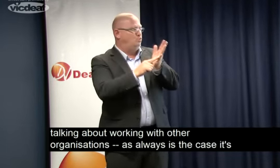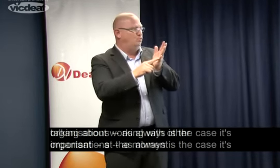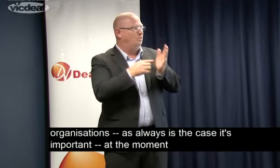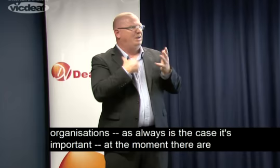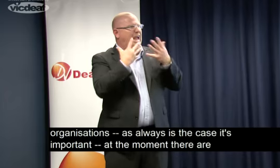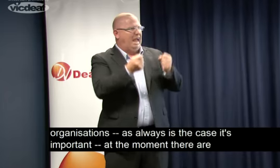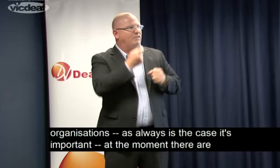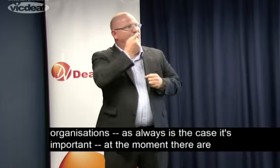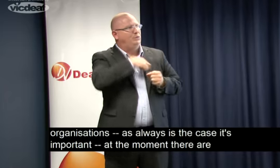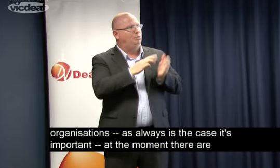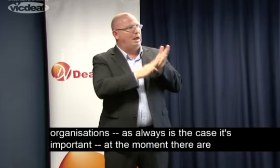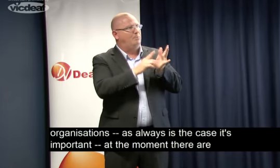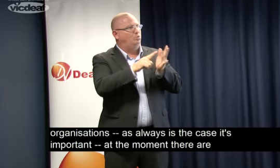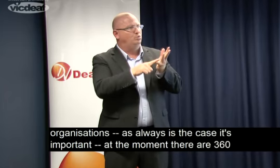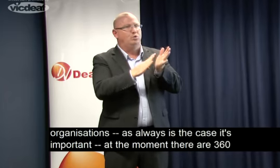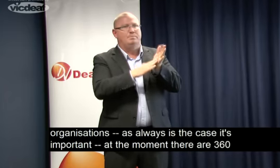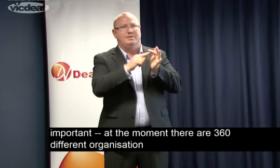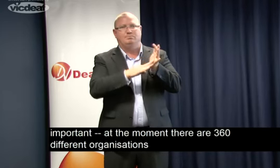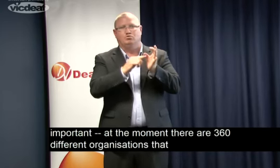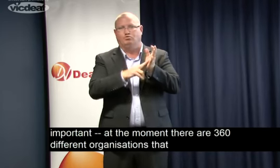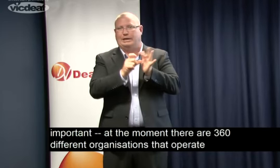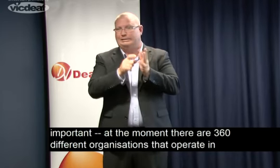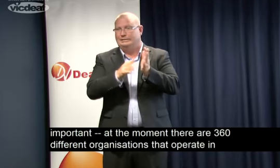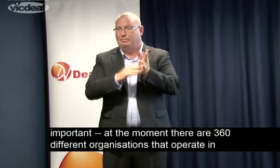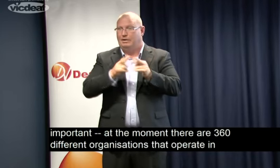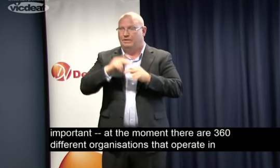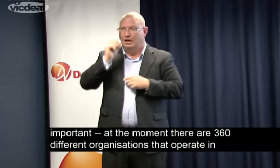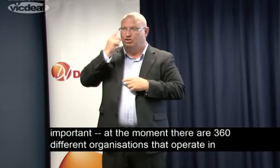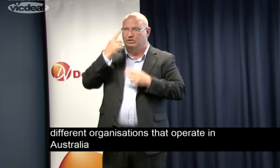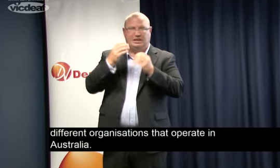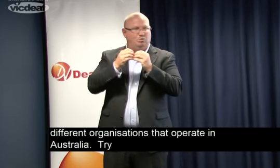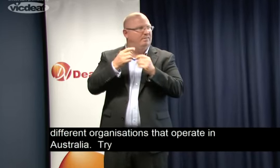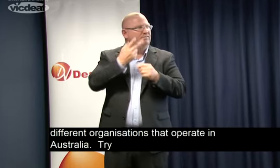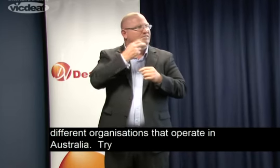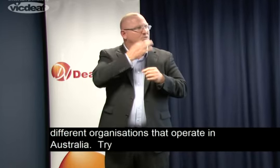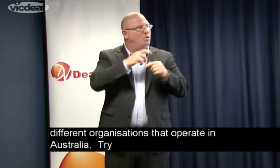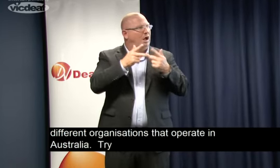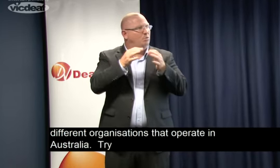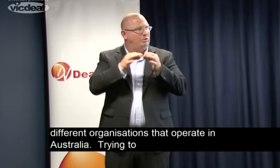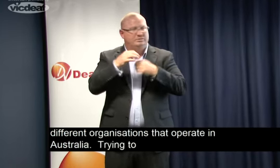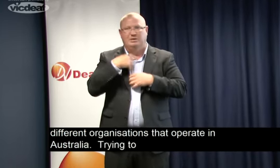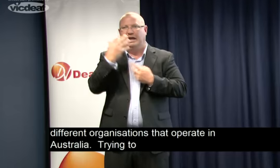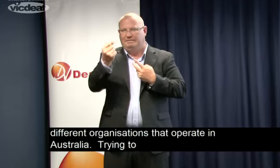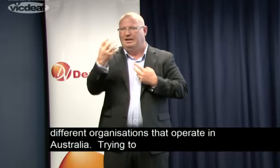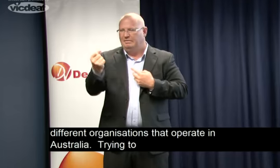negotiate with them through MOUs is difficult. We do have some memorandums of understandings with a few other